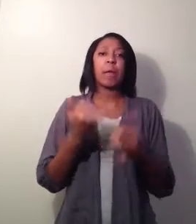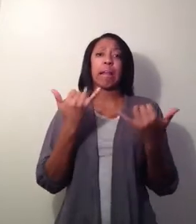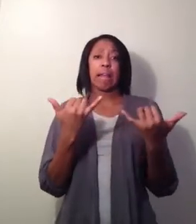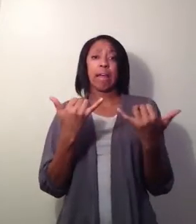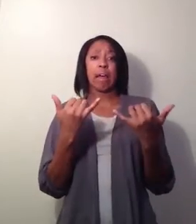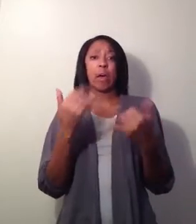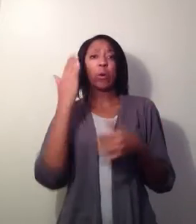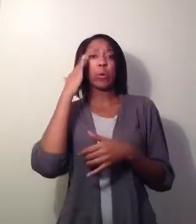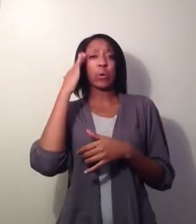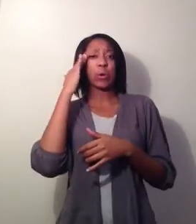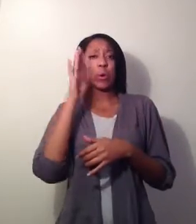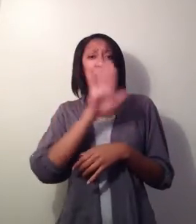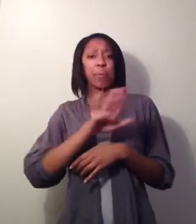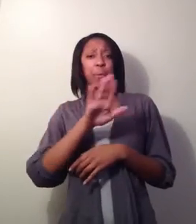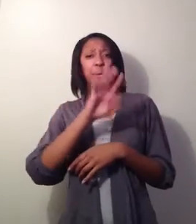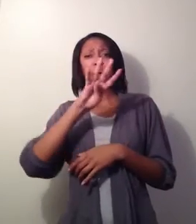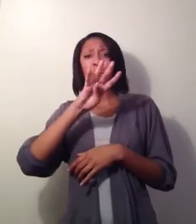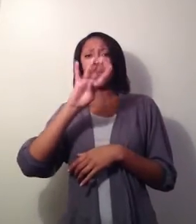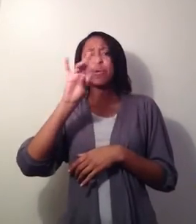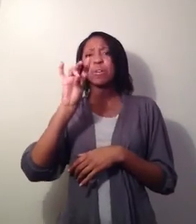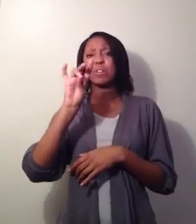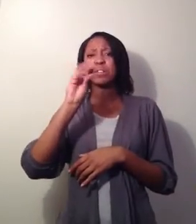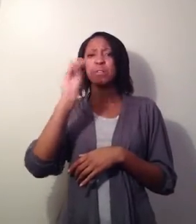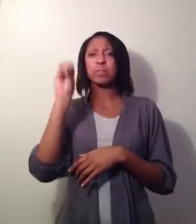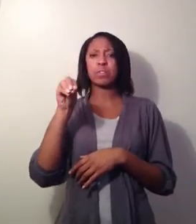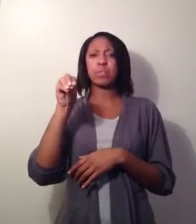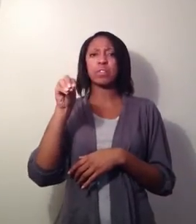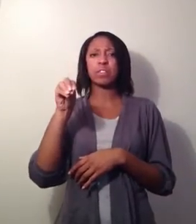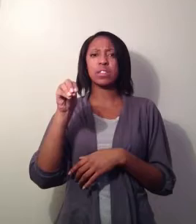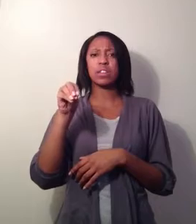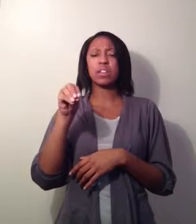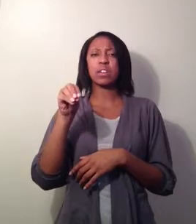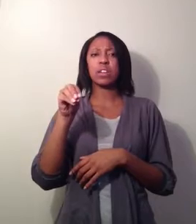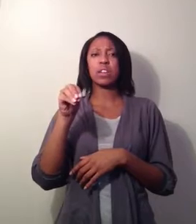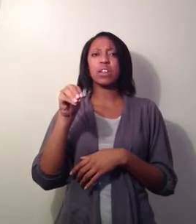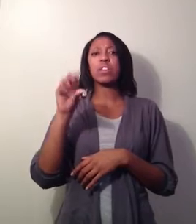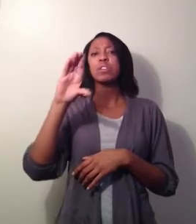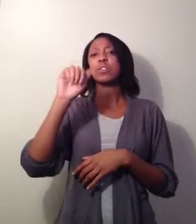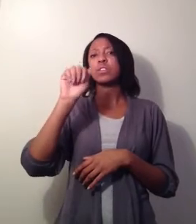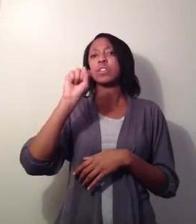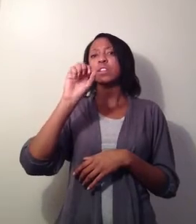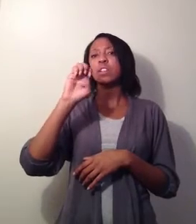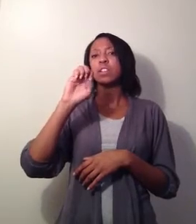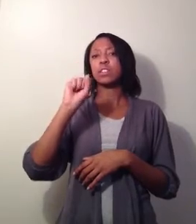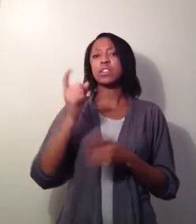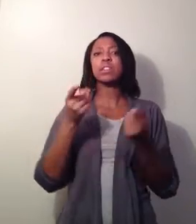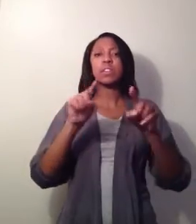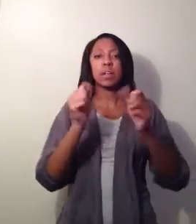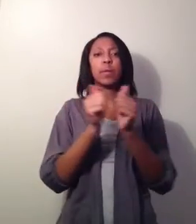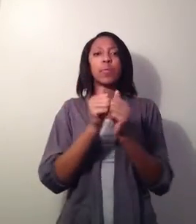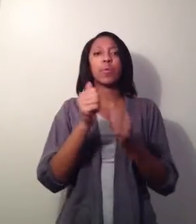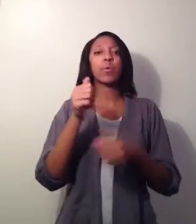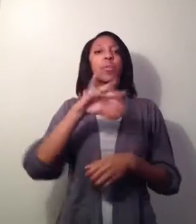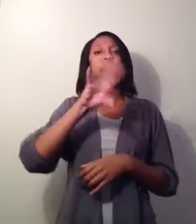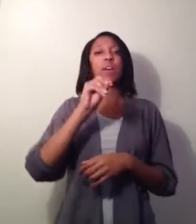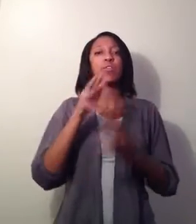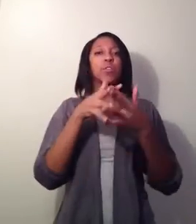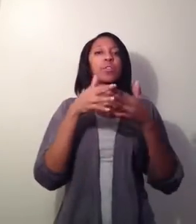47% of those cases occur among African Americans. So the epidemic in the